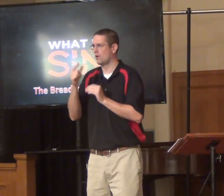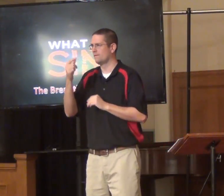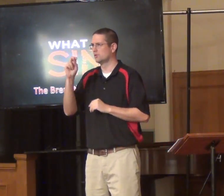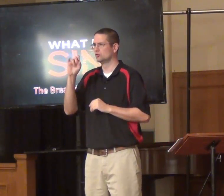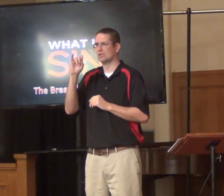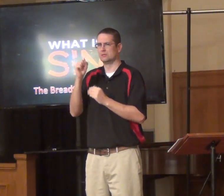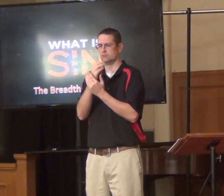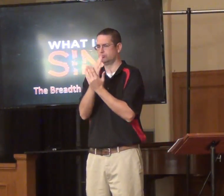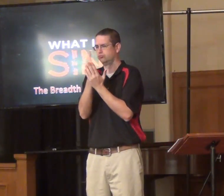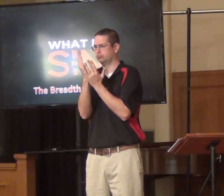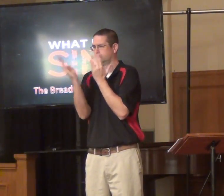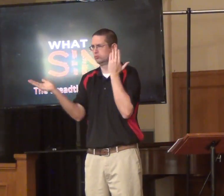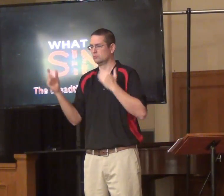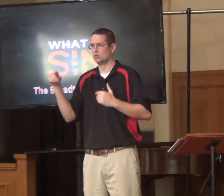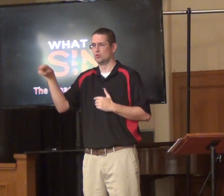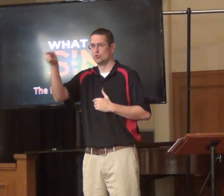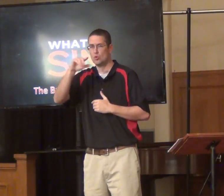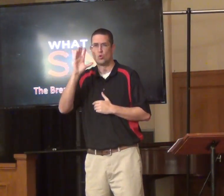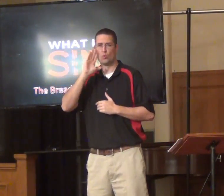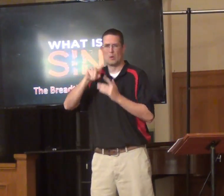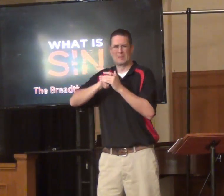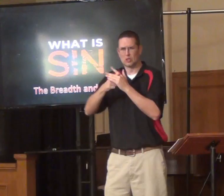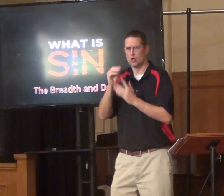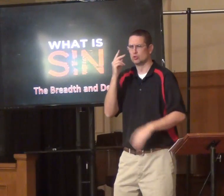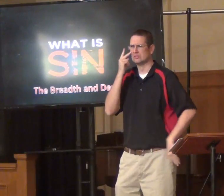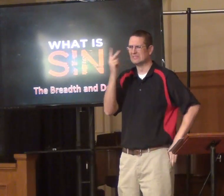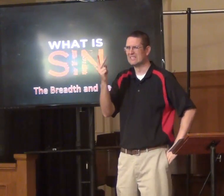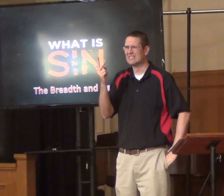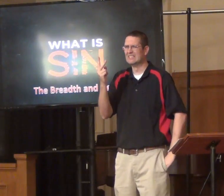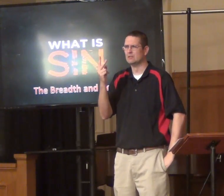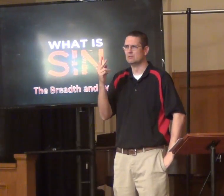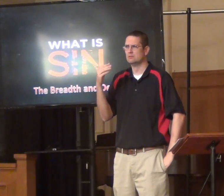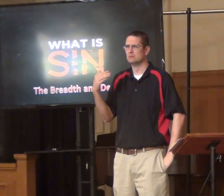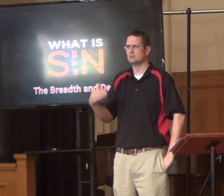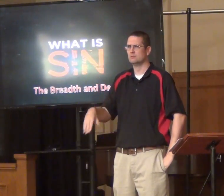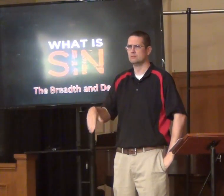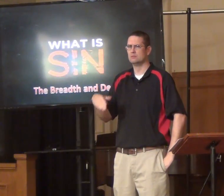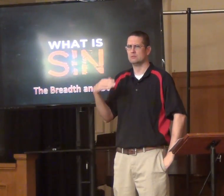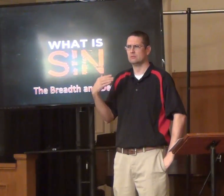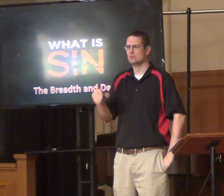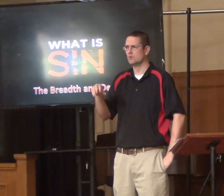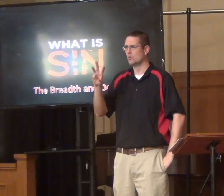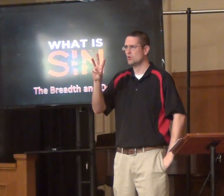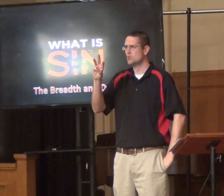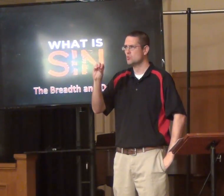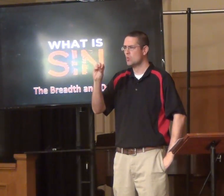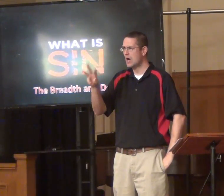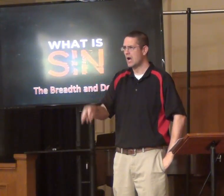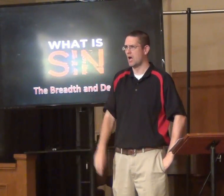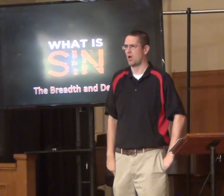We're going to go through more of Genesis, and you will start to see,